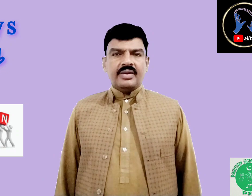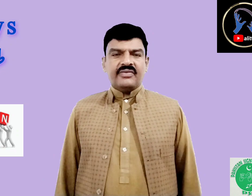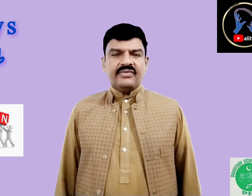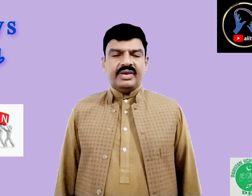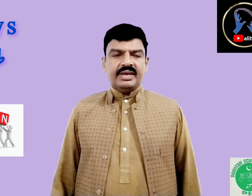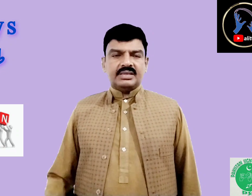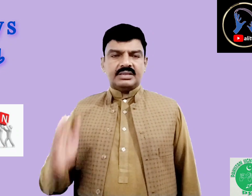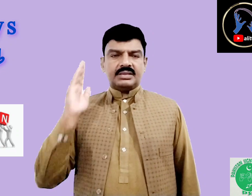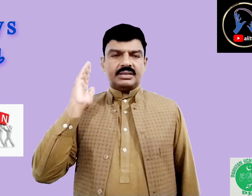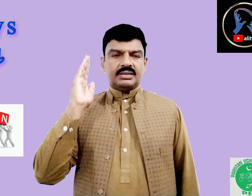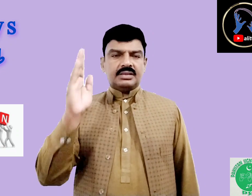ways